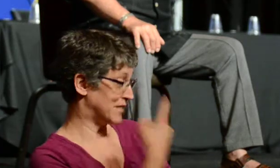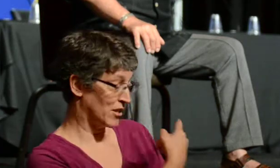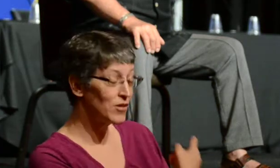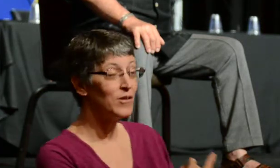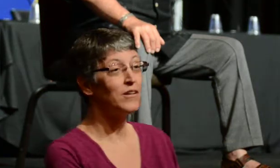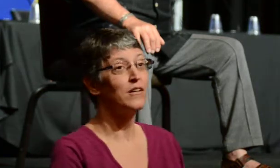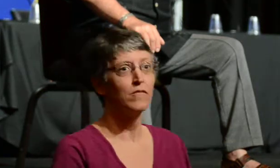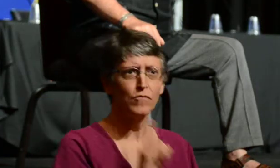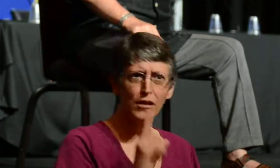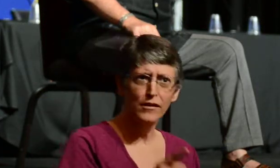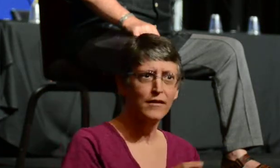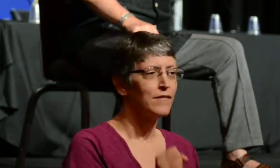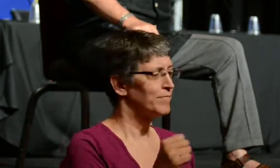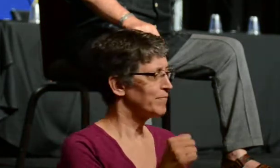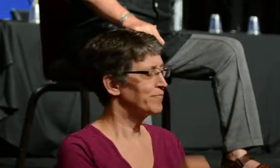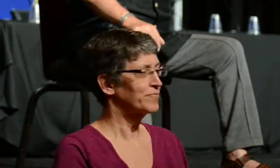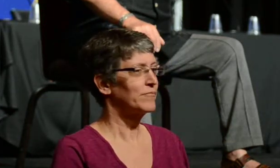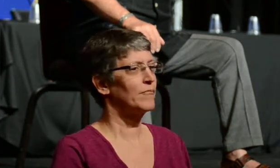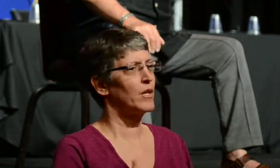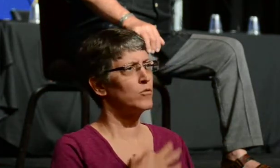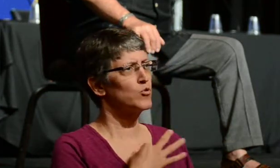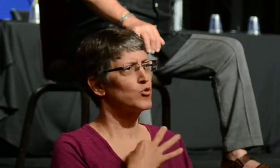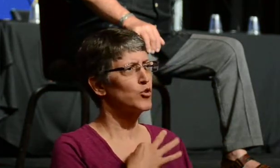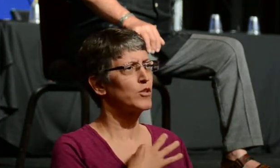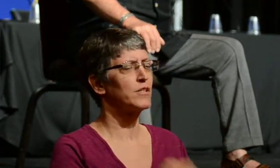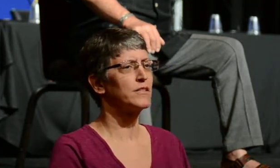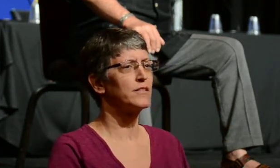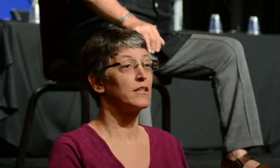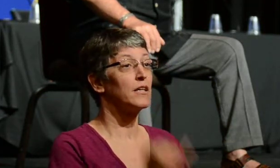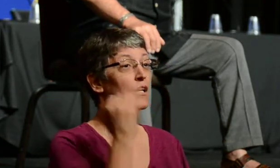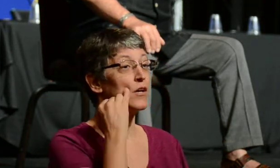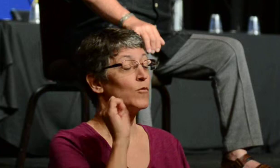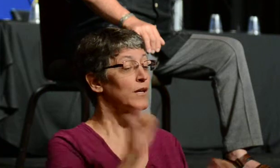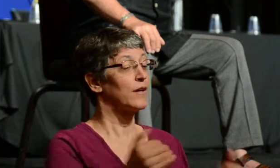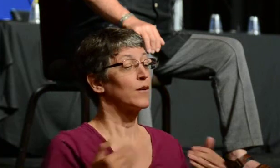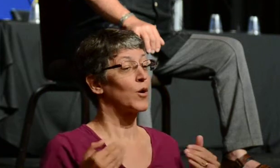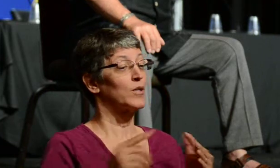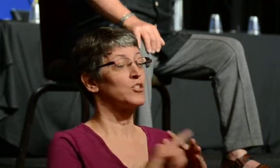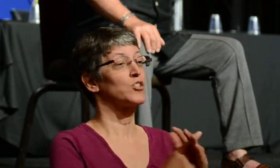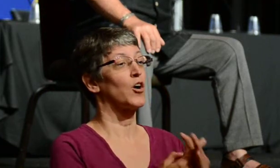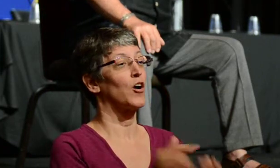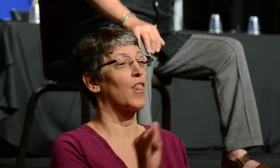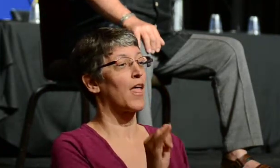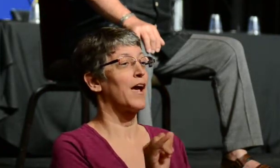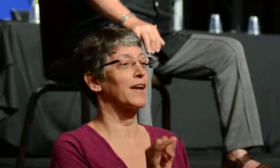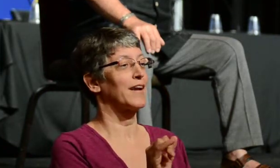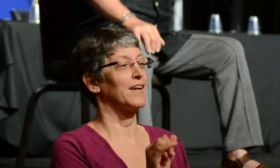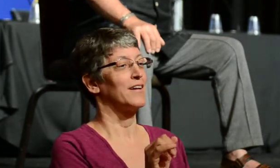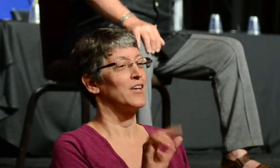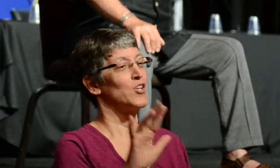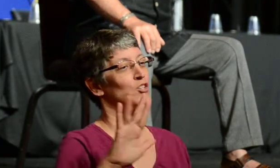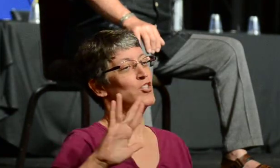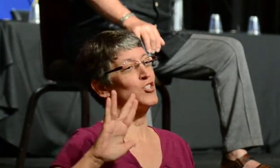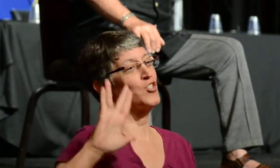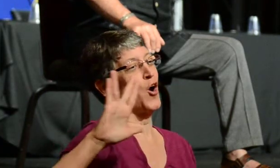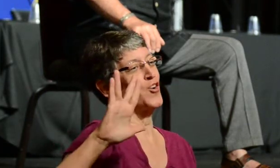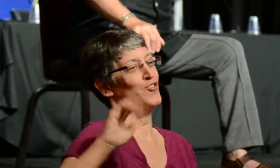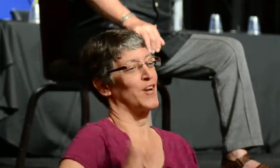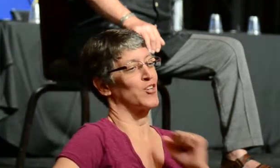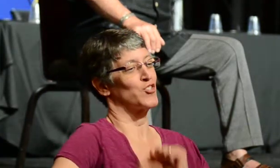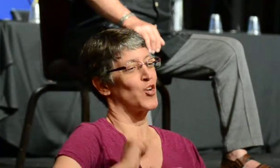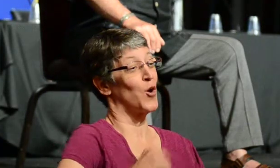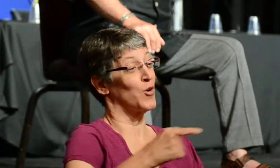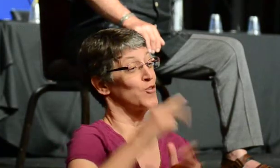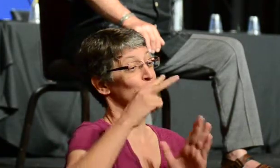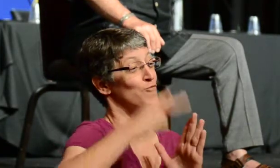yes, and I was wondering if we could start it off like an episode of Star Trek with you